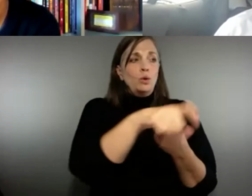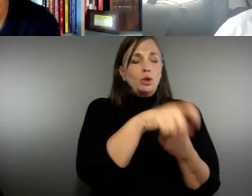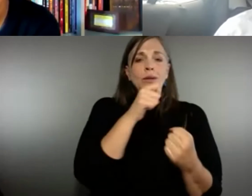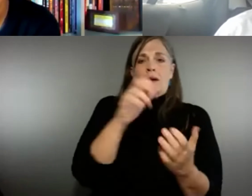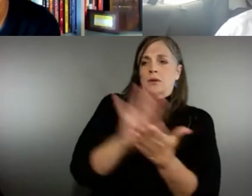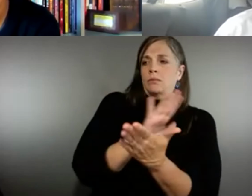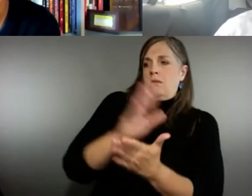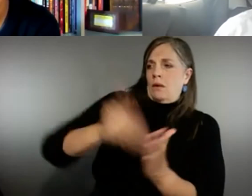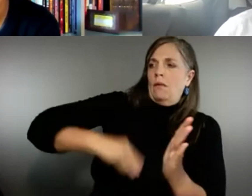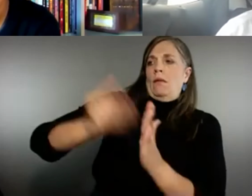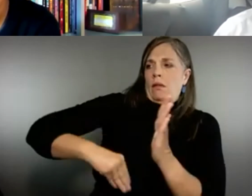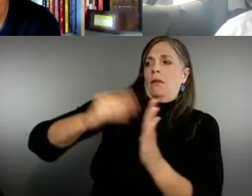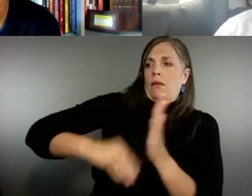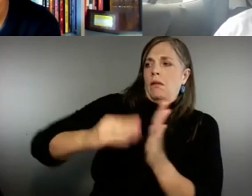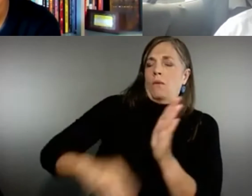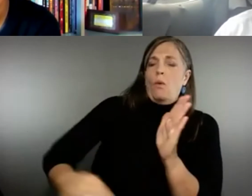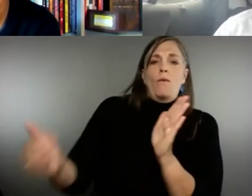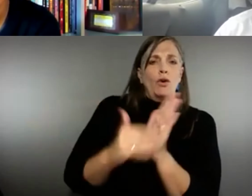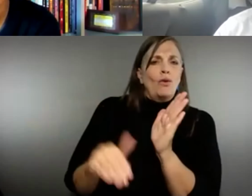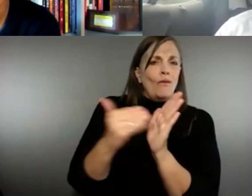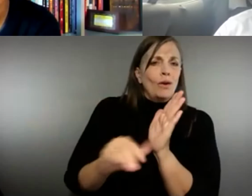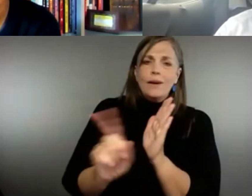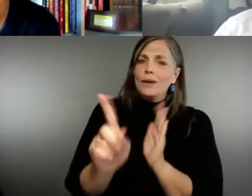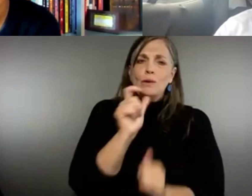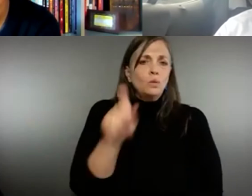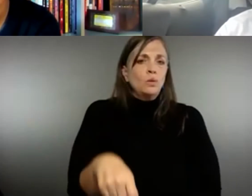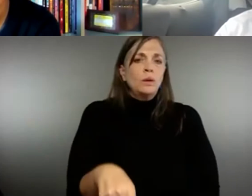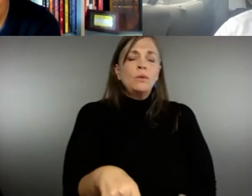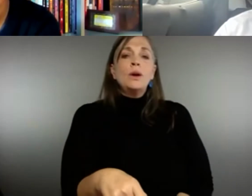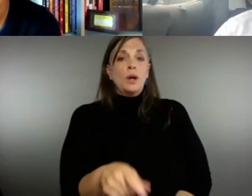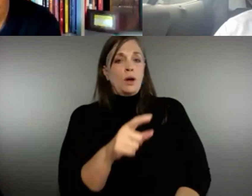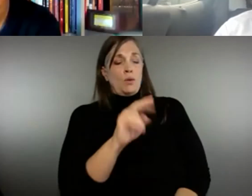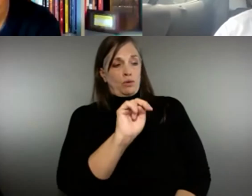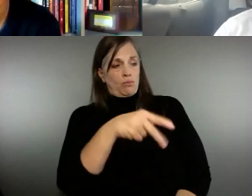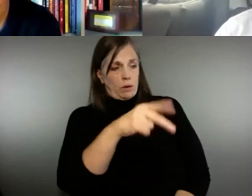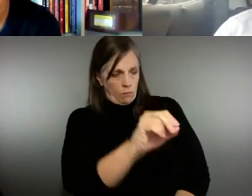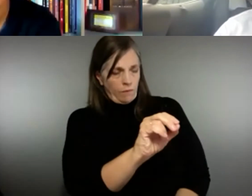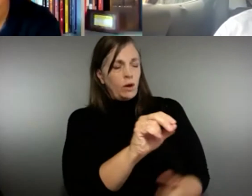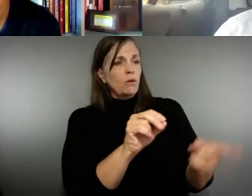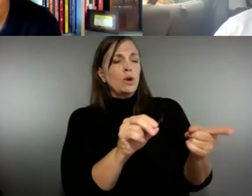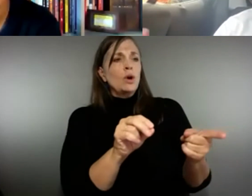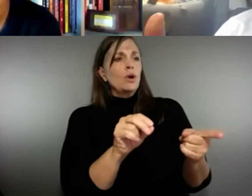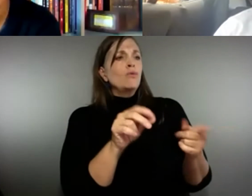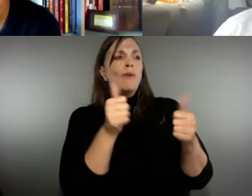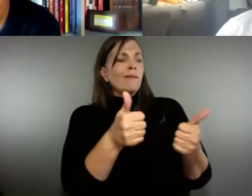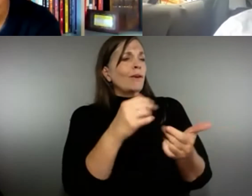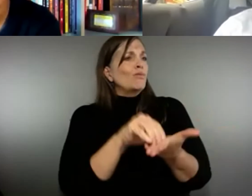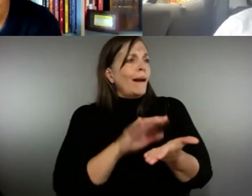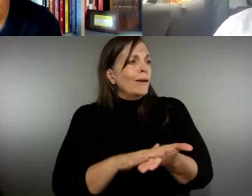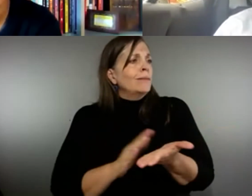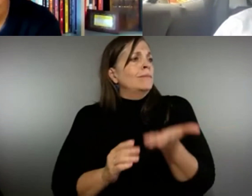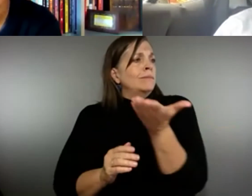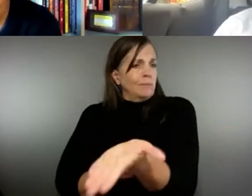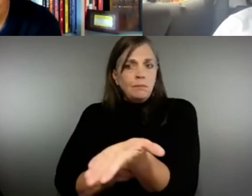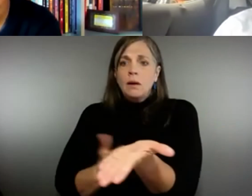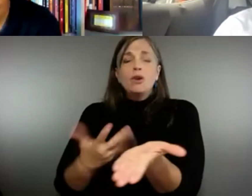forms over and over again once you are a non-profit you have a great track record you provided services